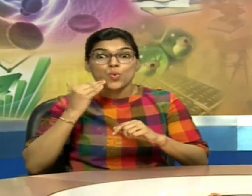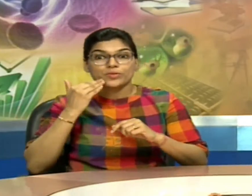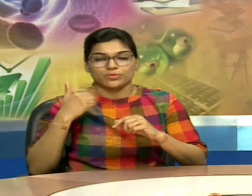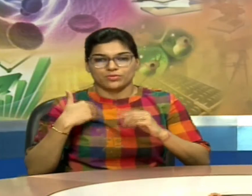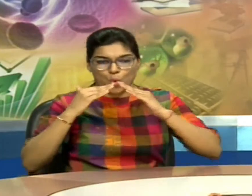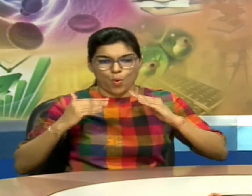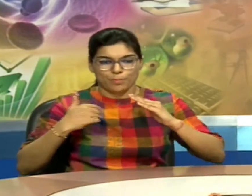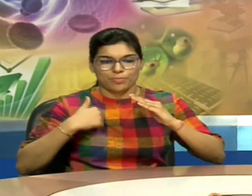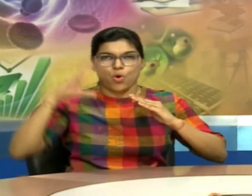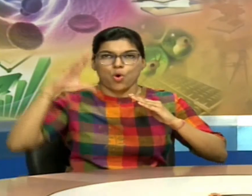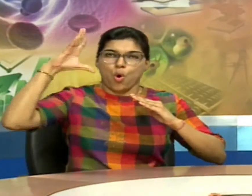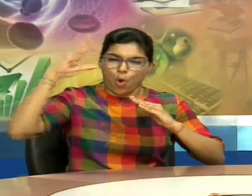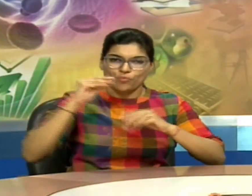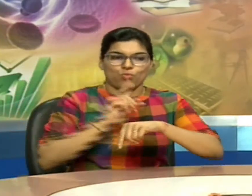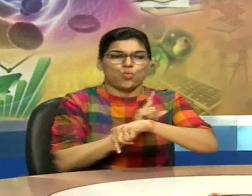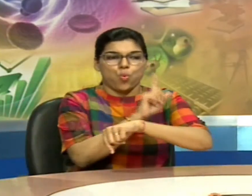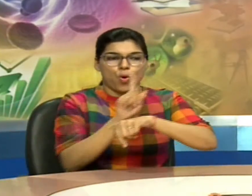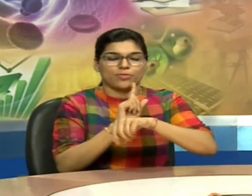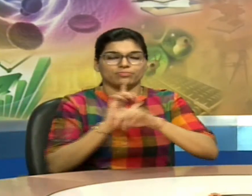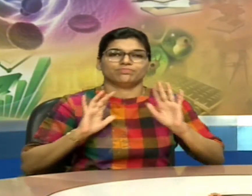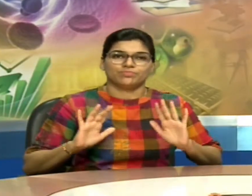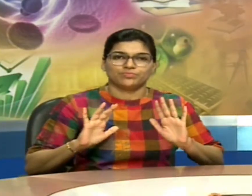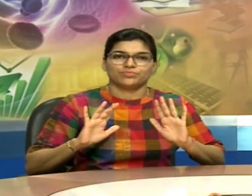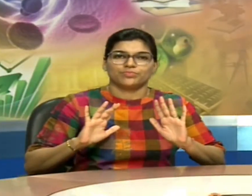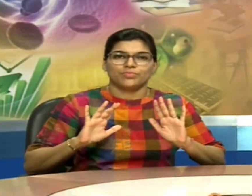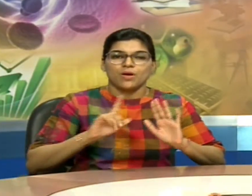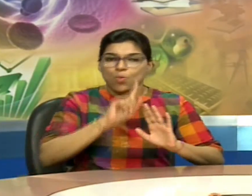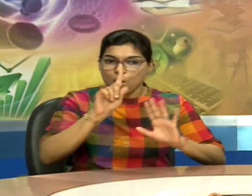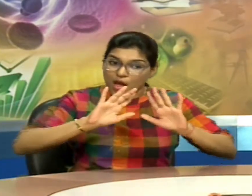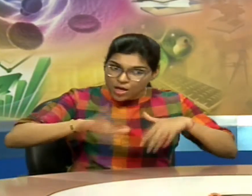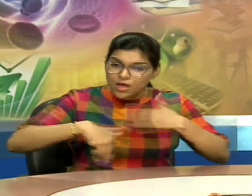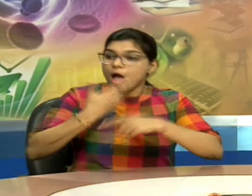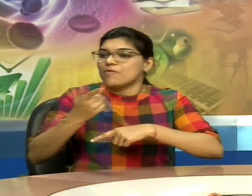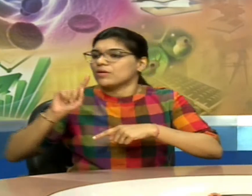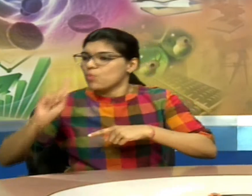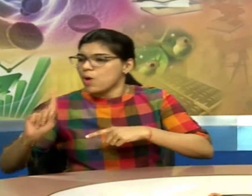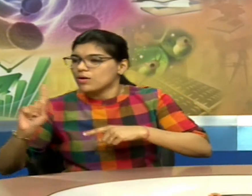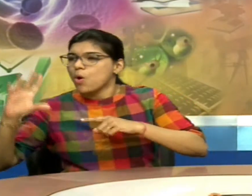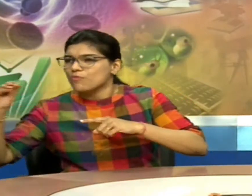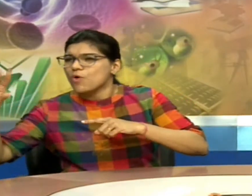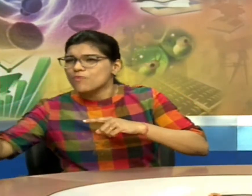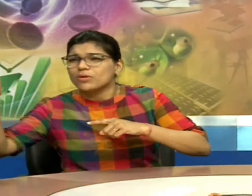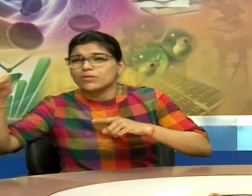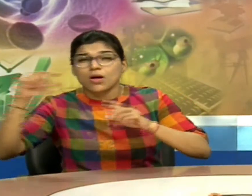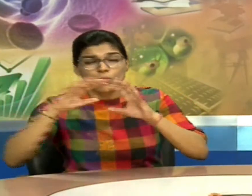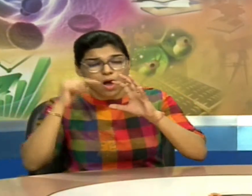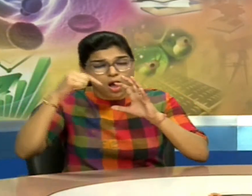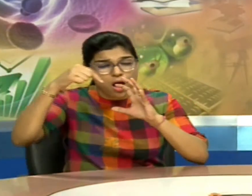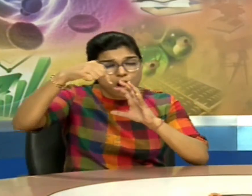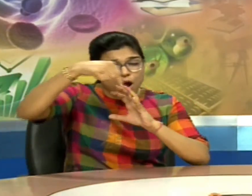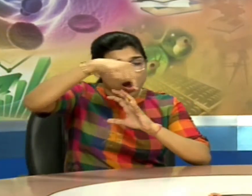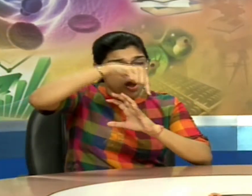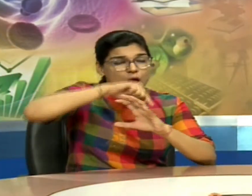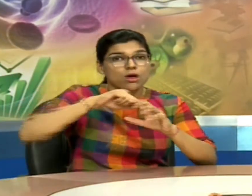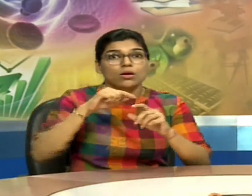All over the world, if for 1 hour only we do not use electricity,